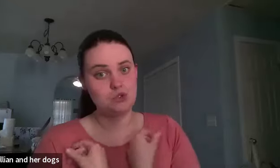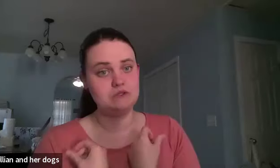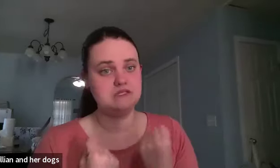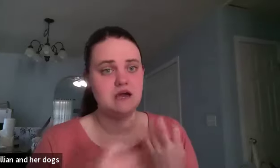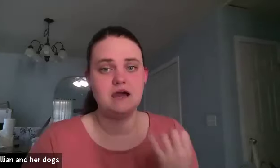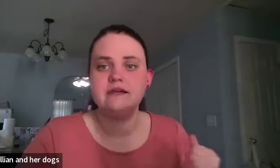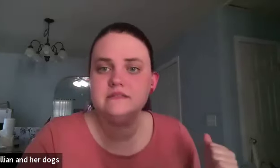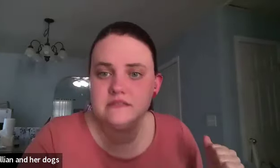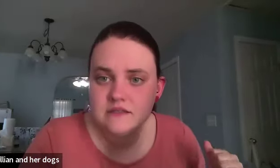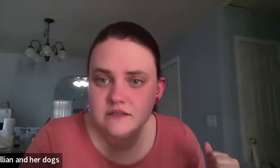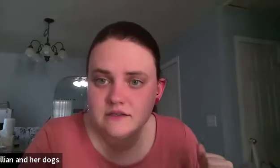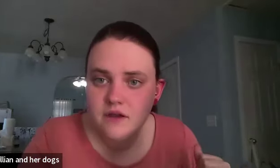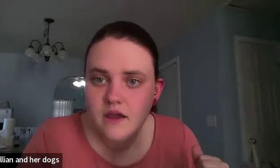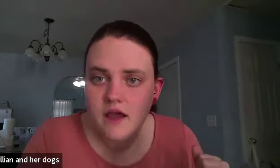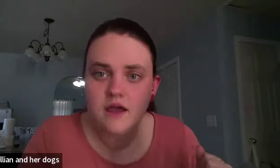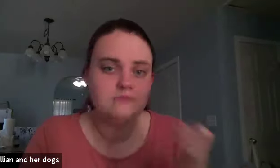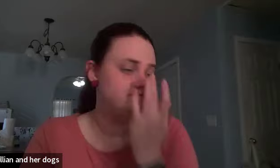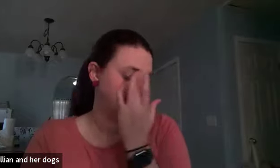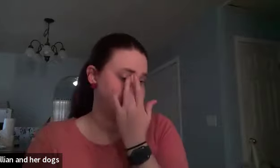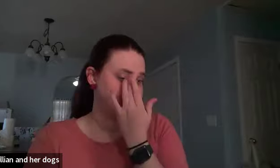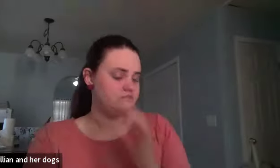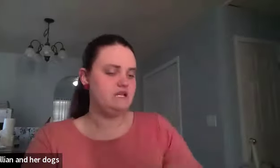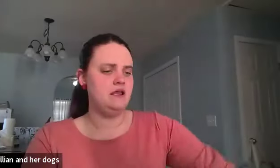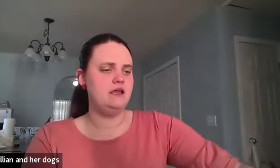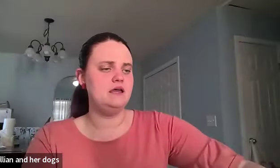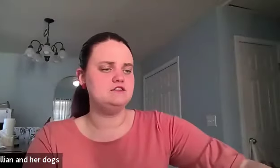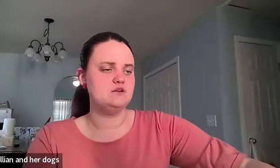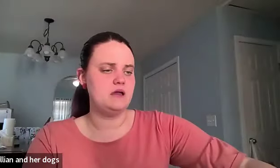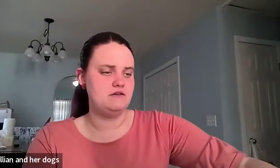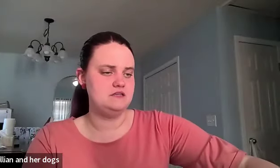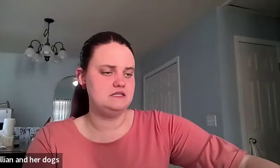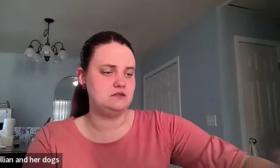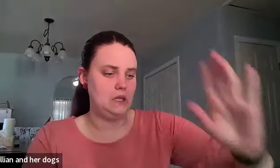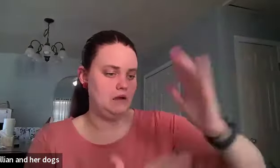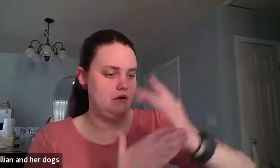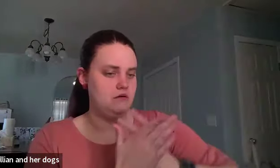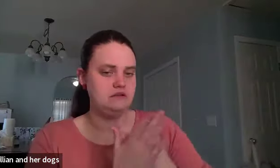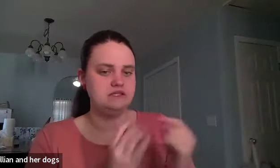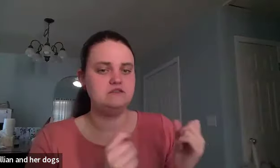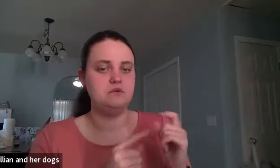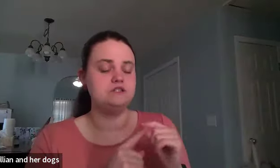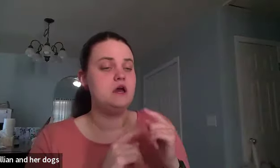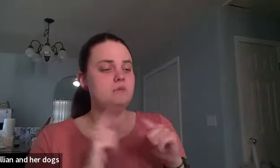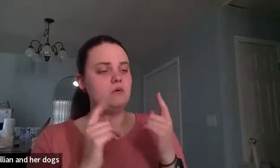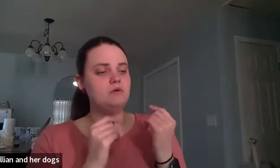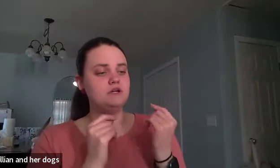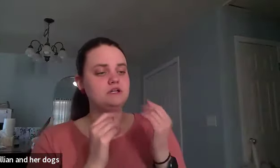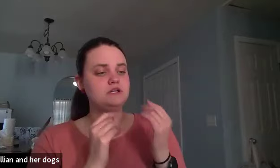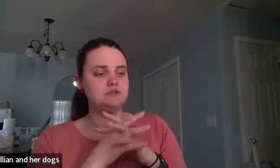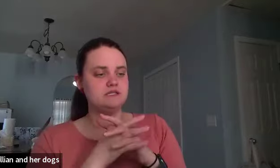animals. Right? Um, and so we have this long list of words, but what we're gonna do